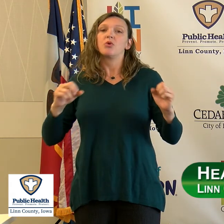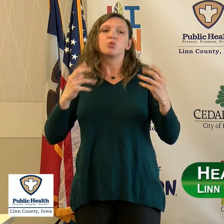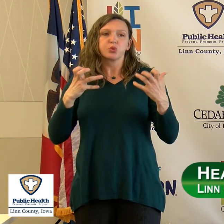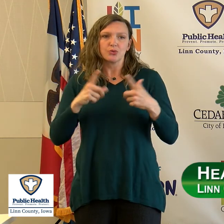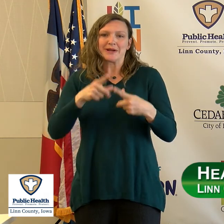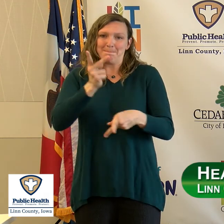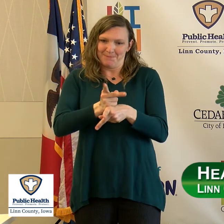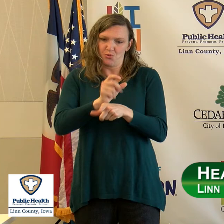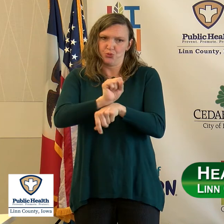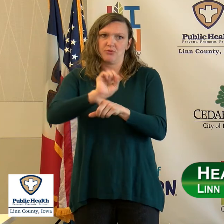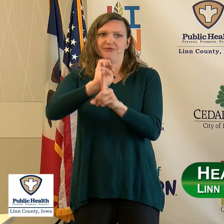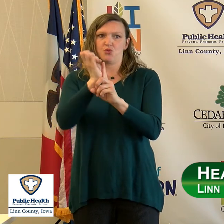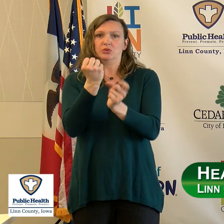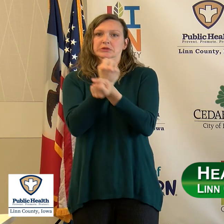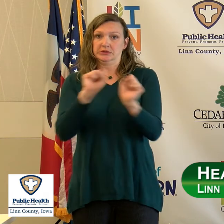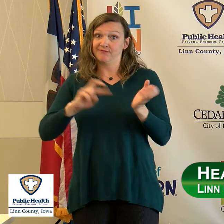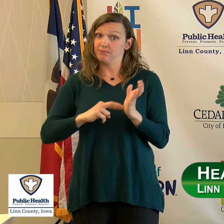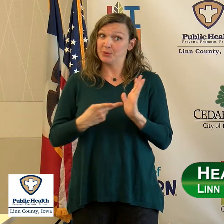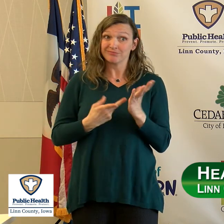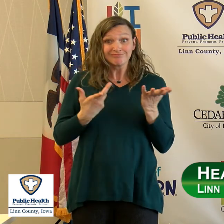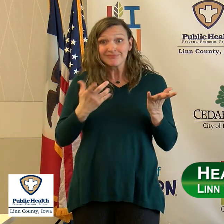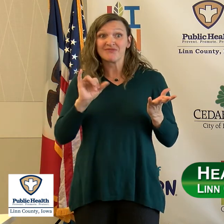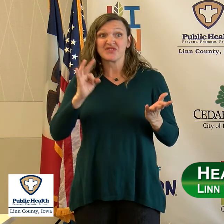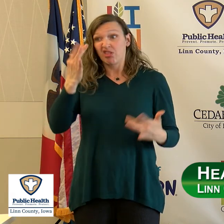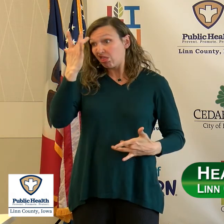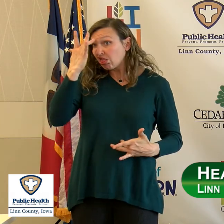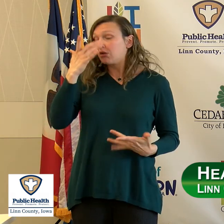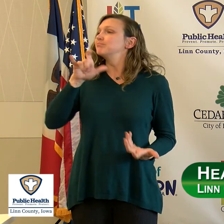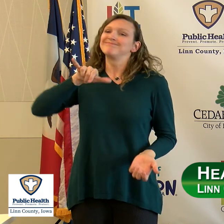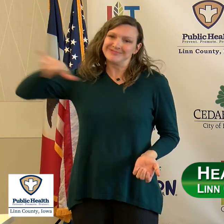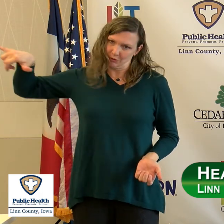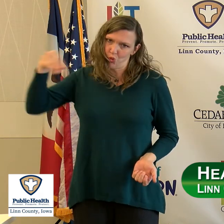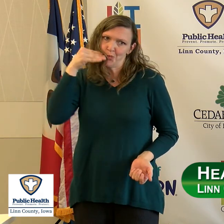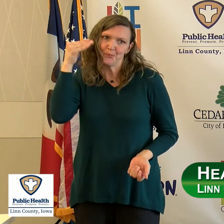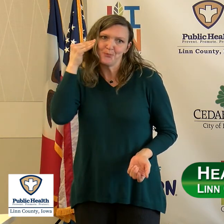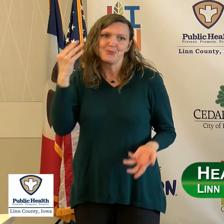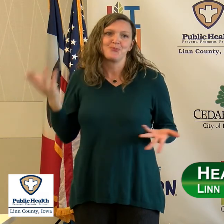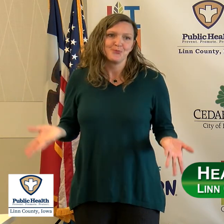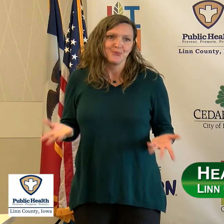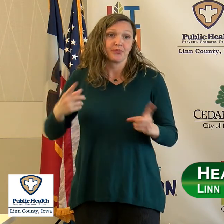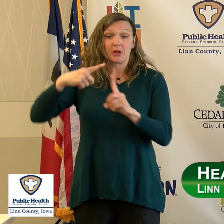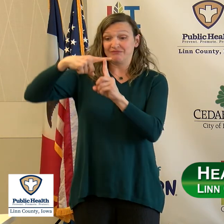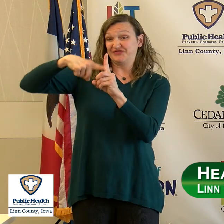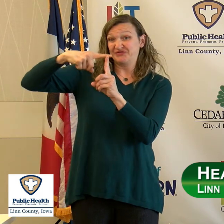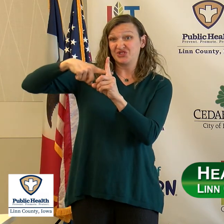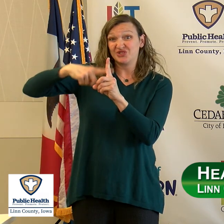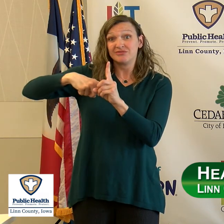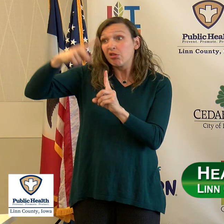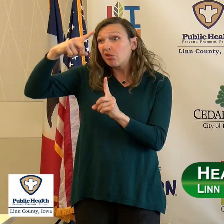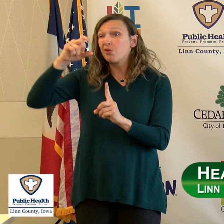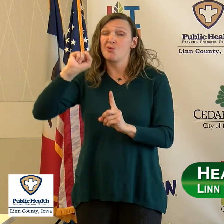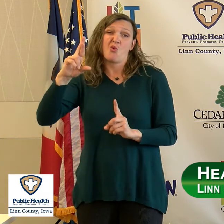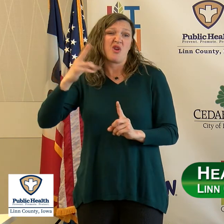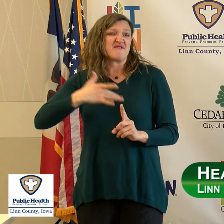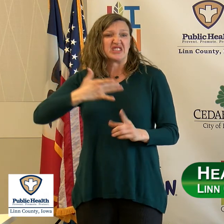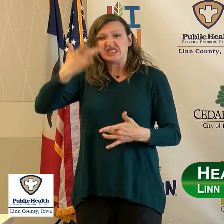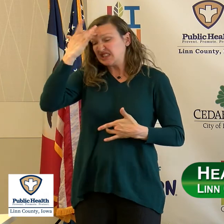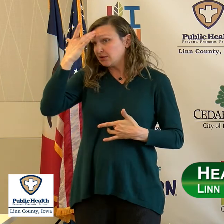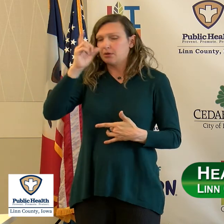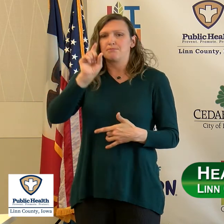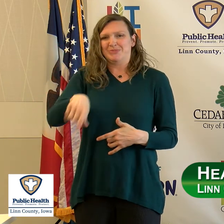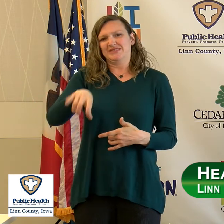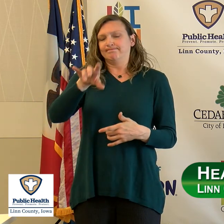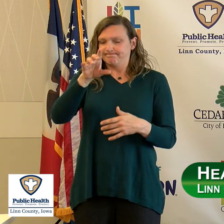had no fever for at least 72 hours, that is a full 3